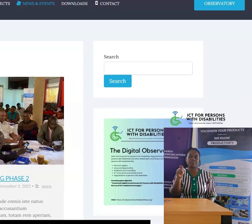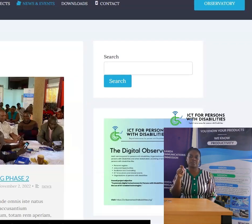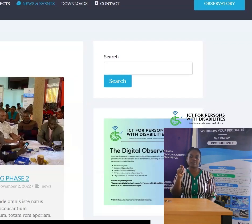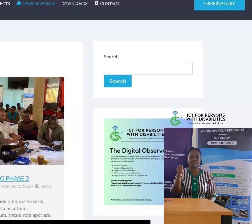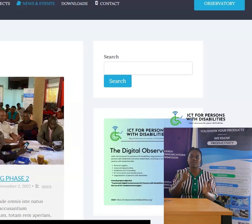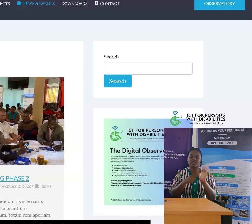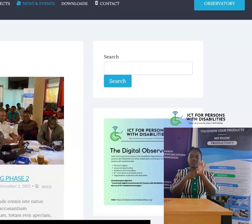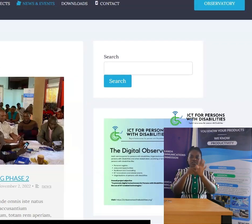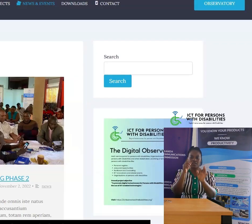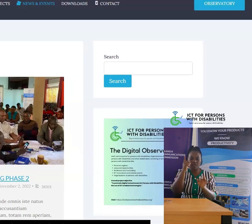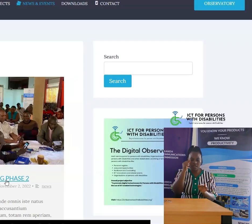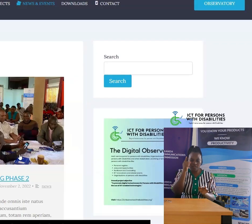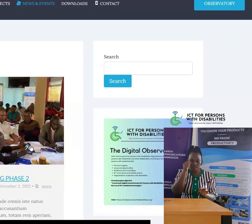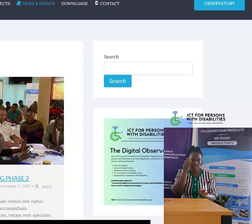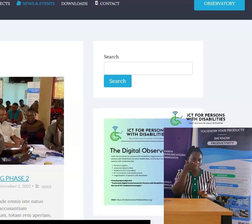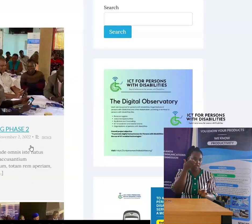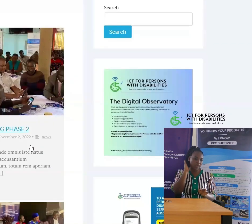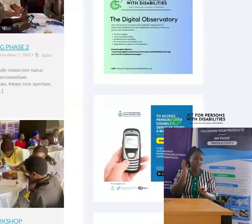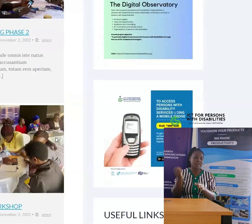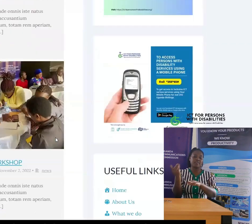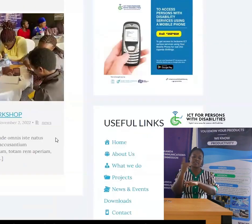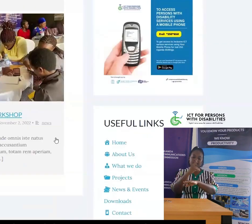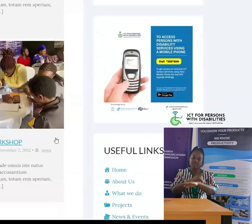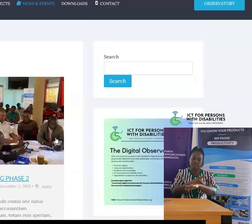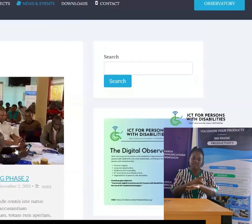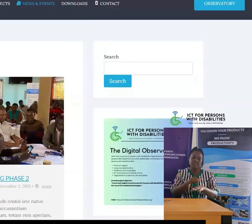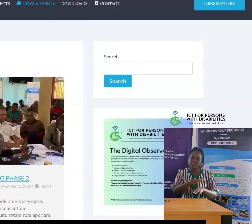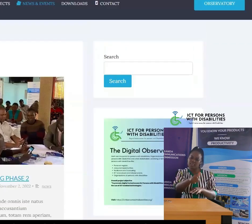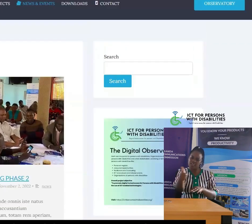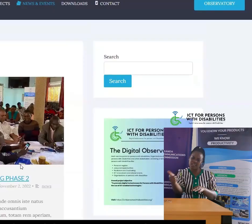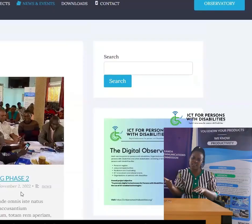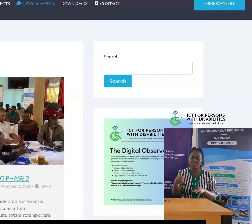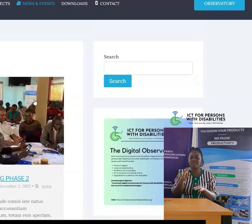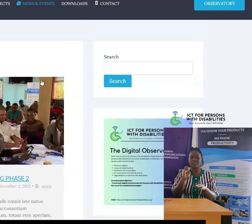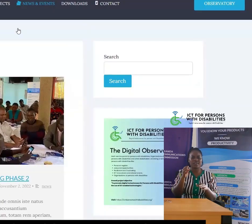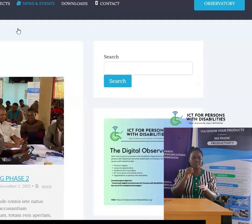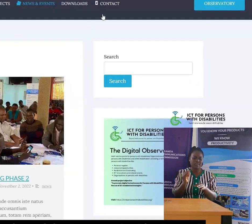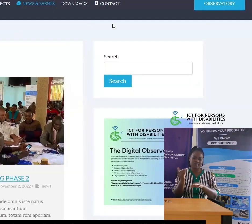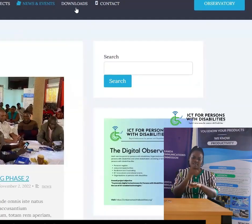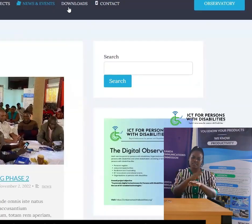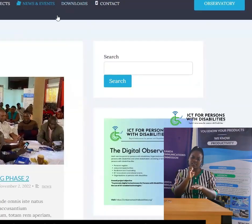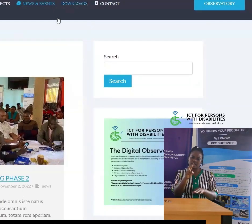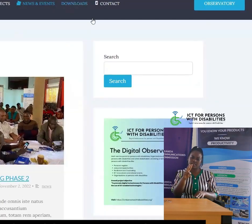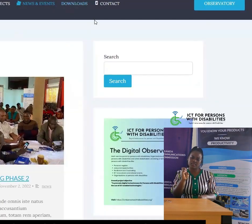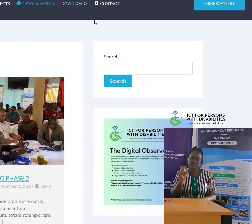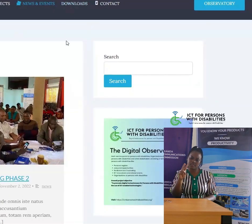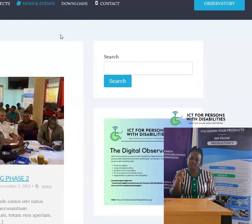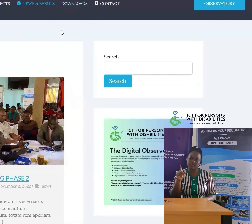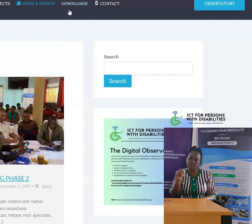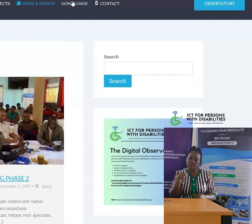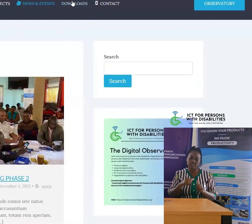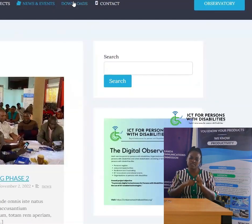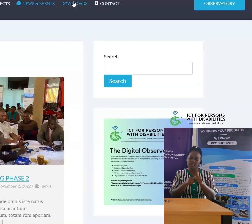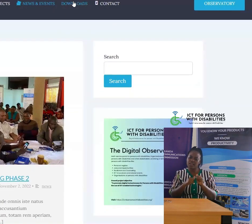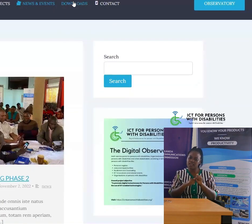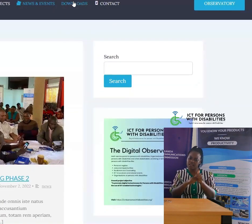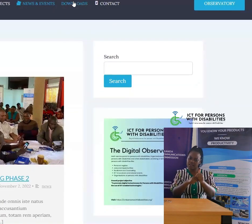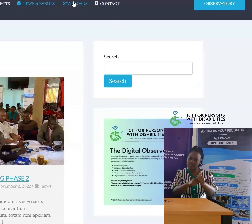to add those events. So I'll show you how we can be able to create that post.